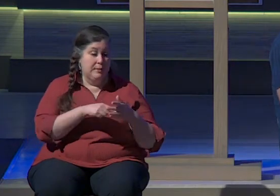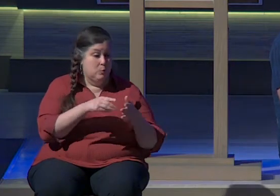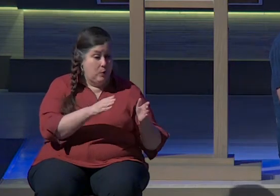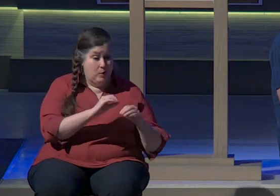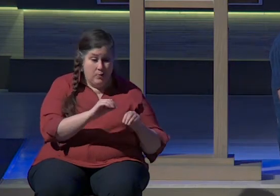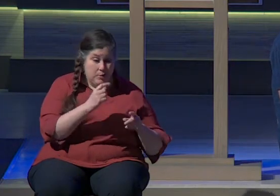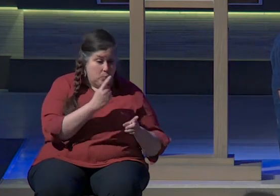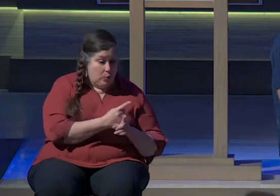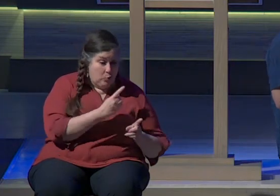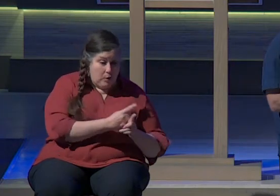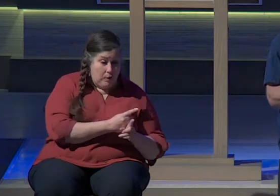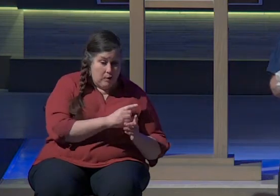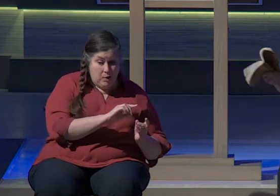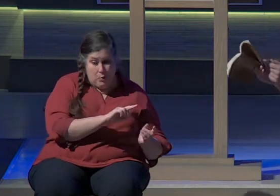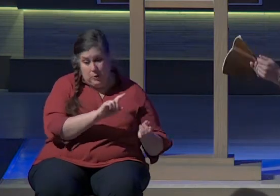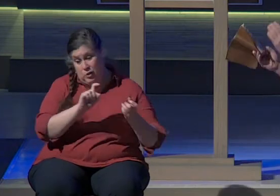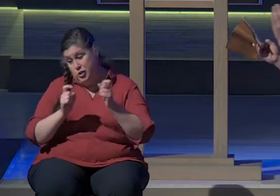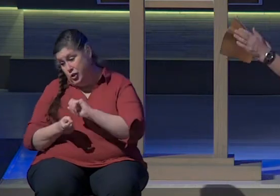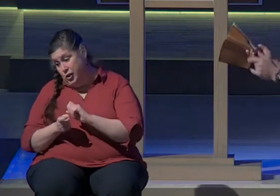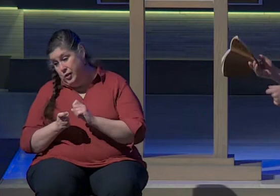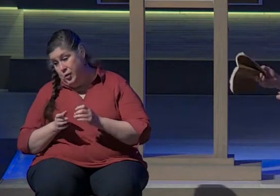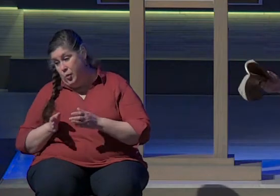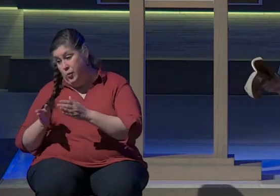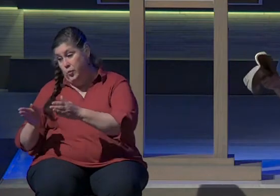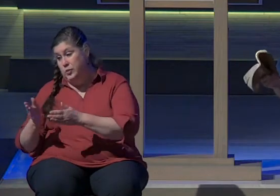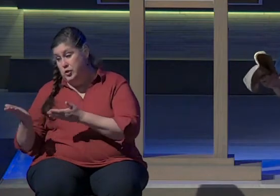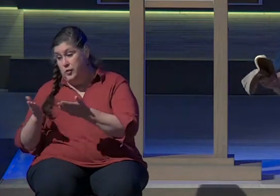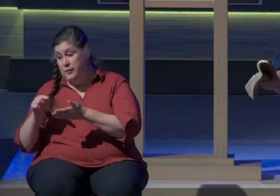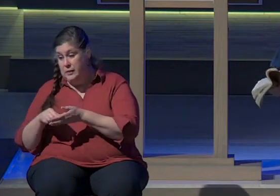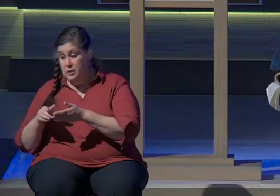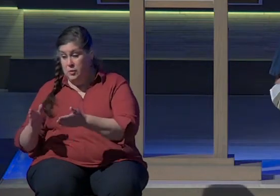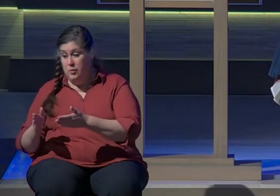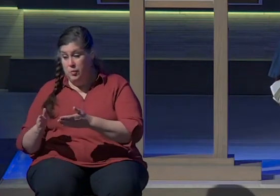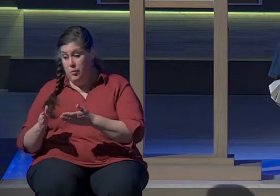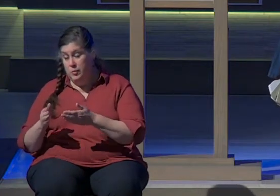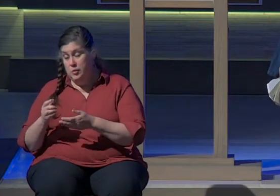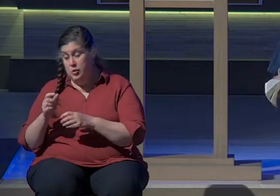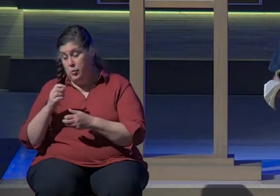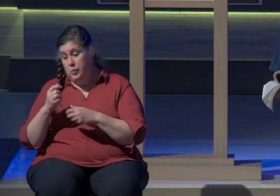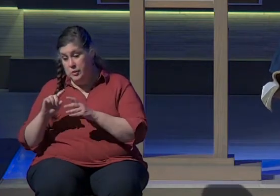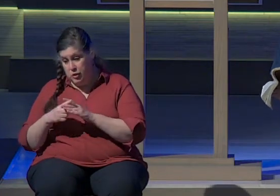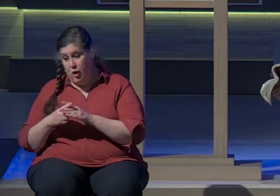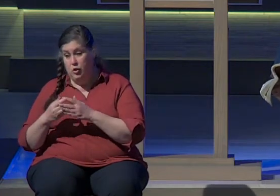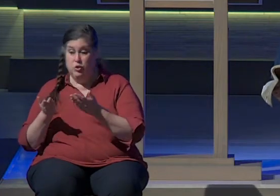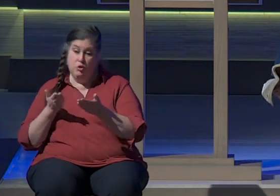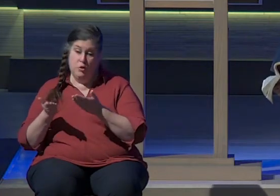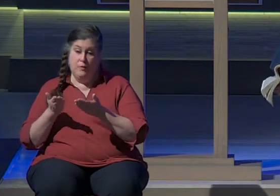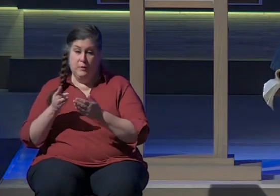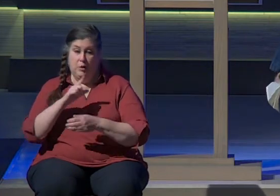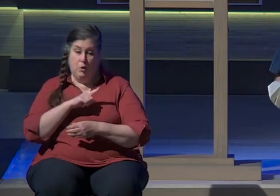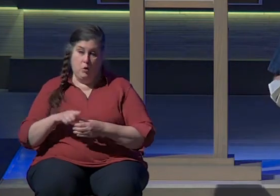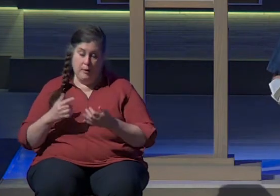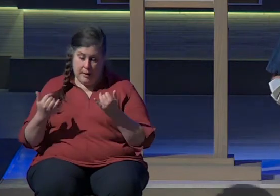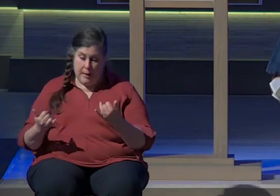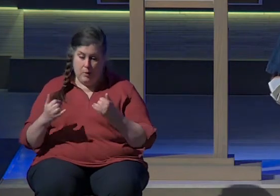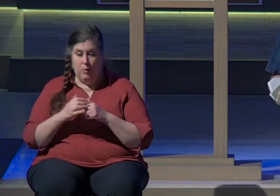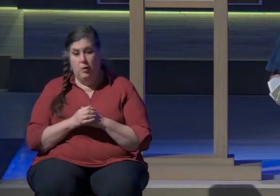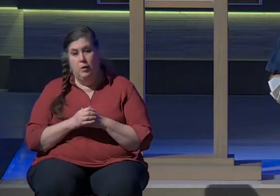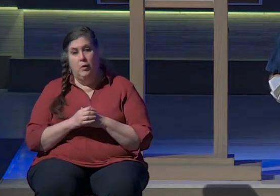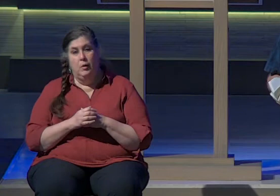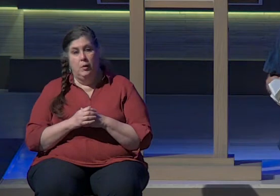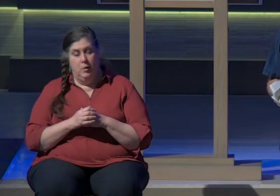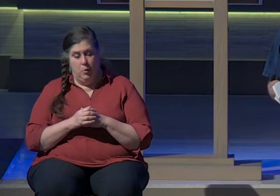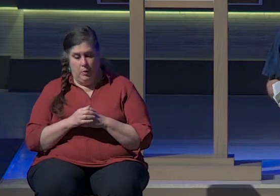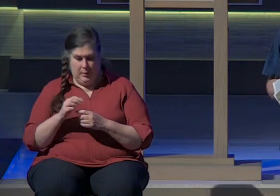going right for us, we'll turn and begin serving the Lord now, on this occasion, at this point, whatever